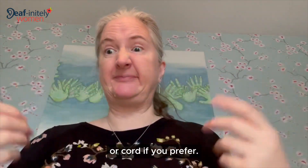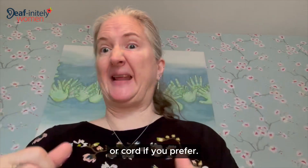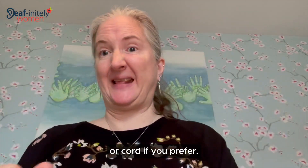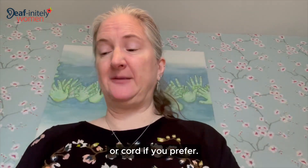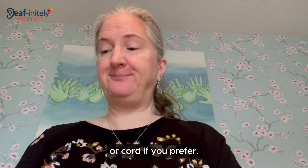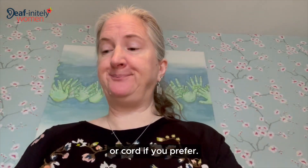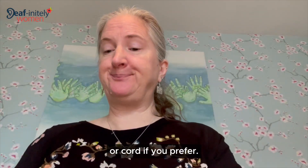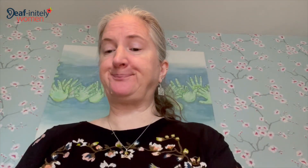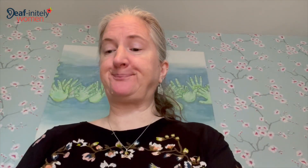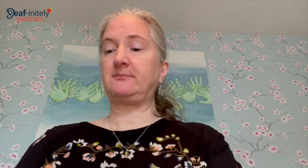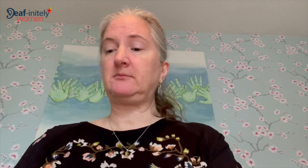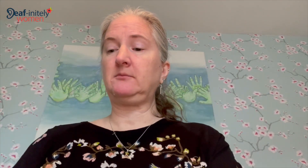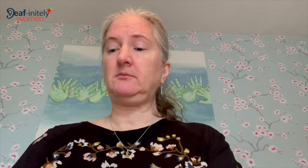if you prefer.